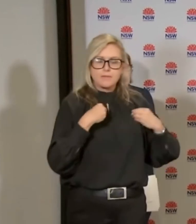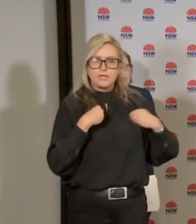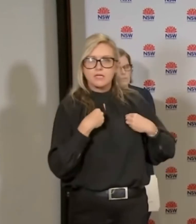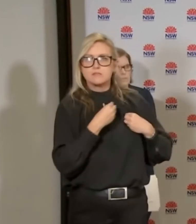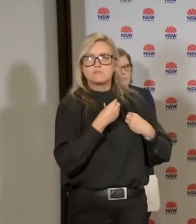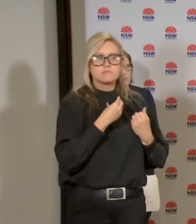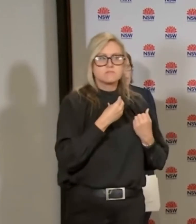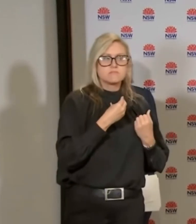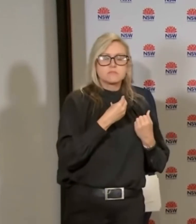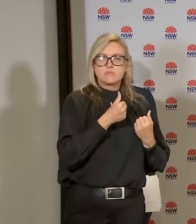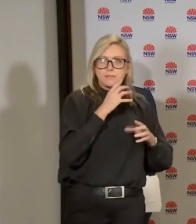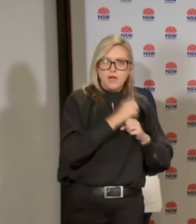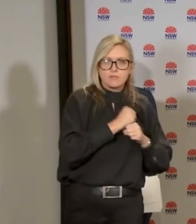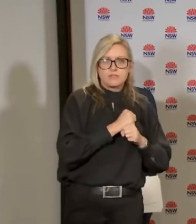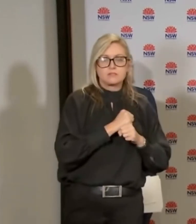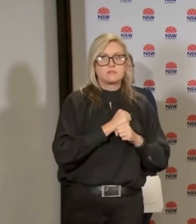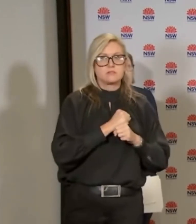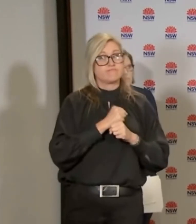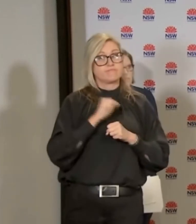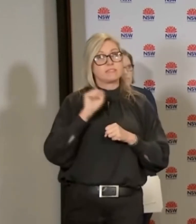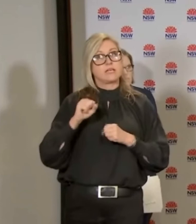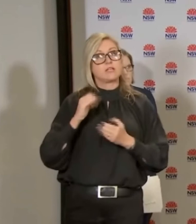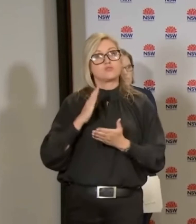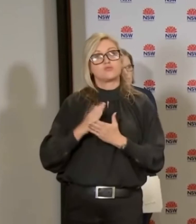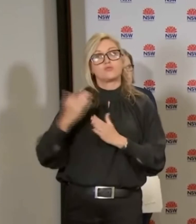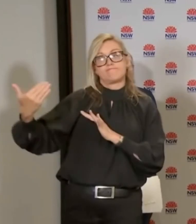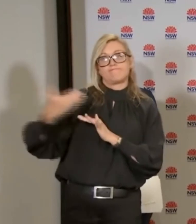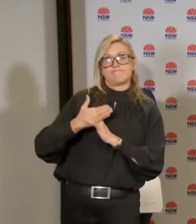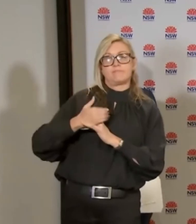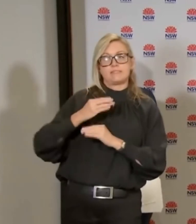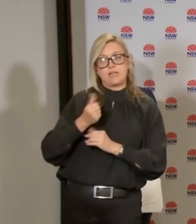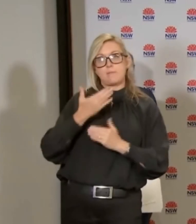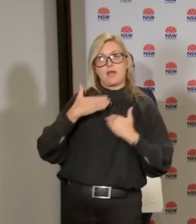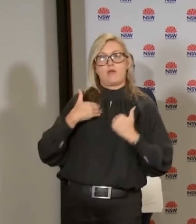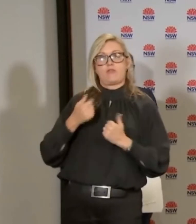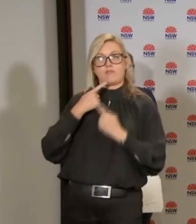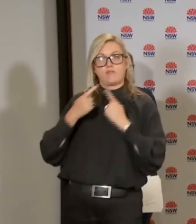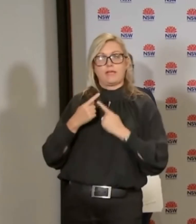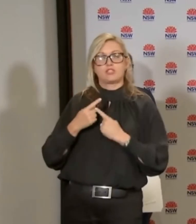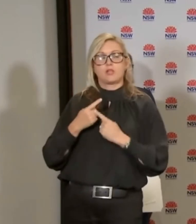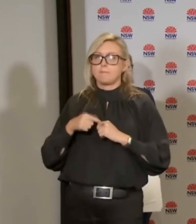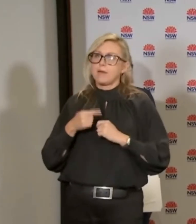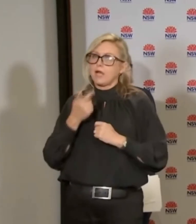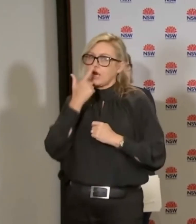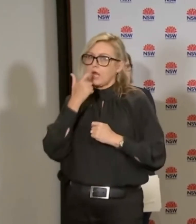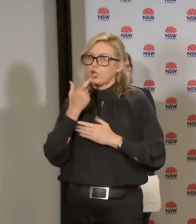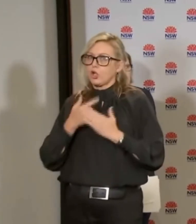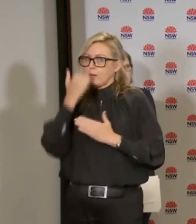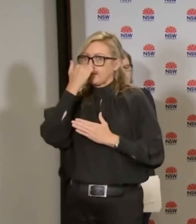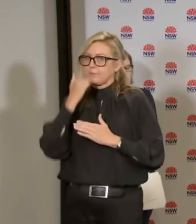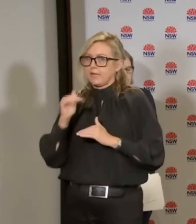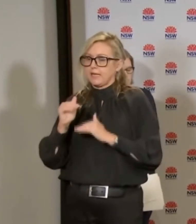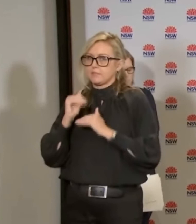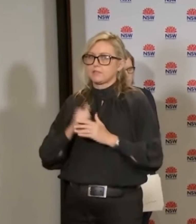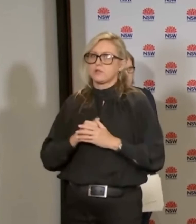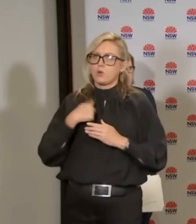Wales. Limited amounts, fortunately. We're still working through that. The Health Ministry is working through the extent